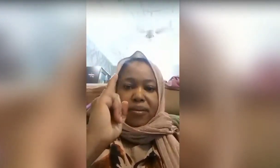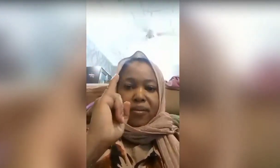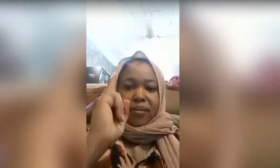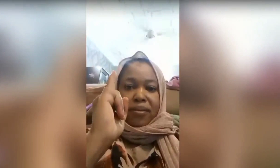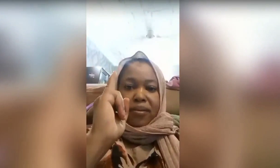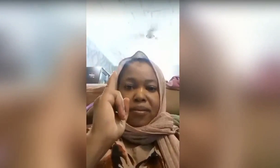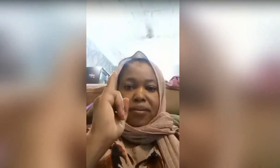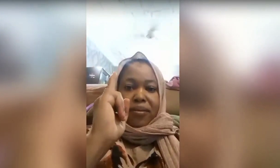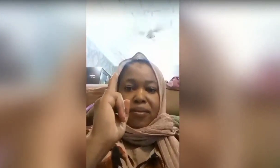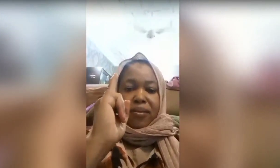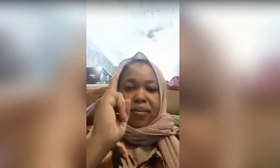And give us a J.